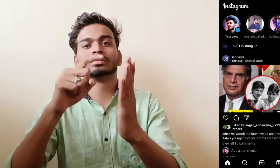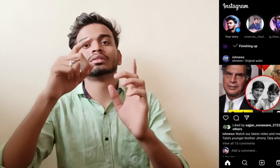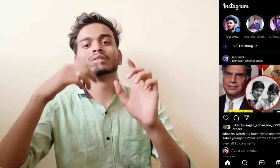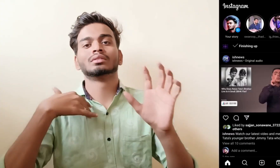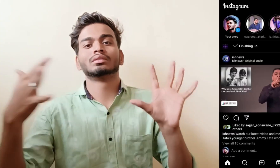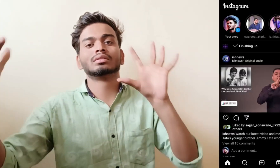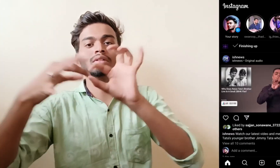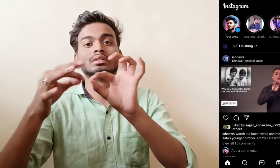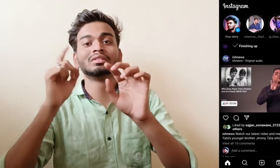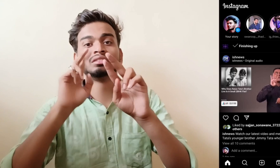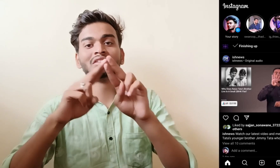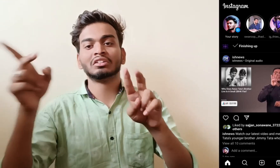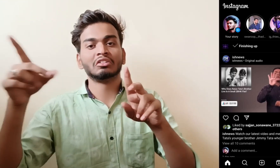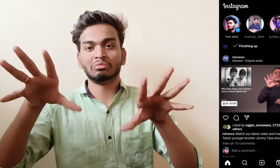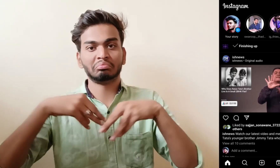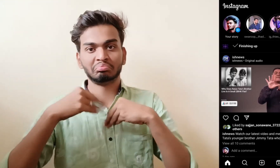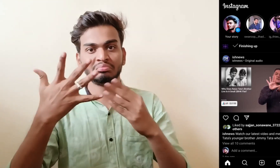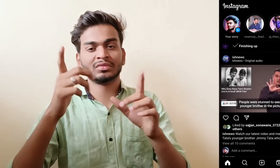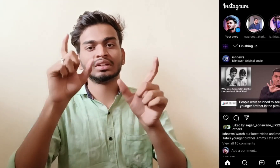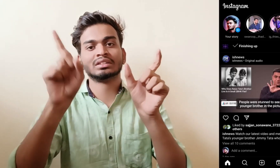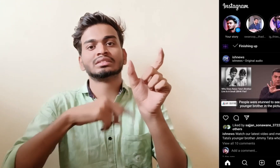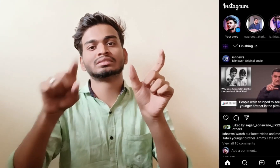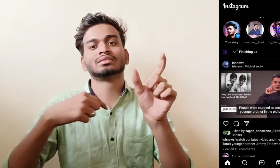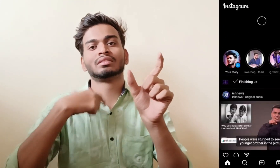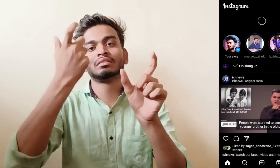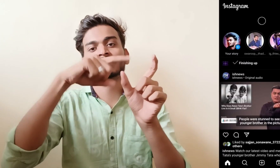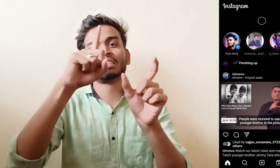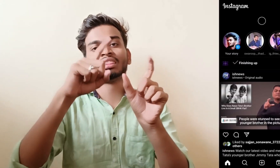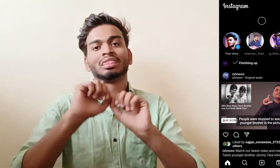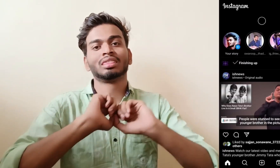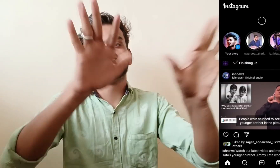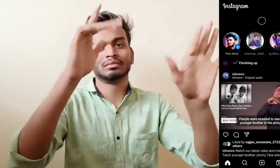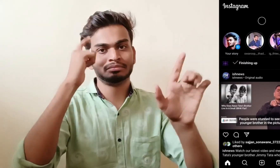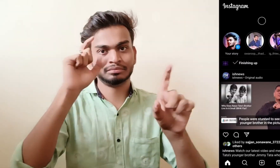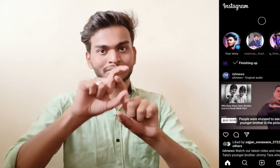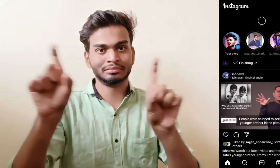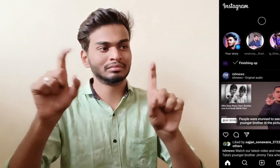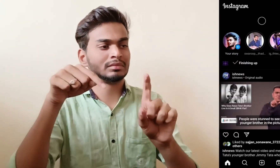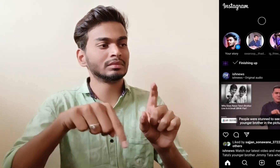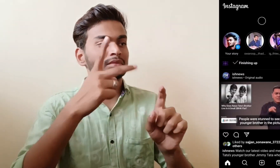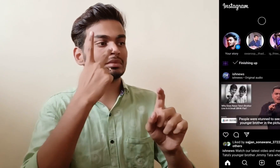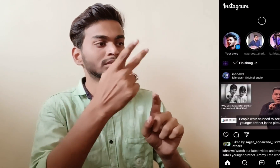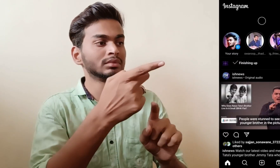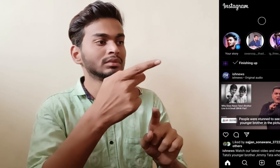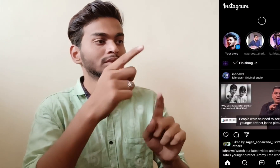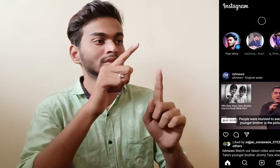Instagram in MSG post. Click